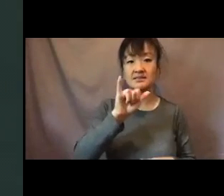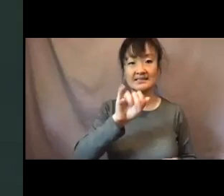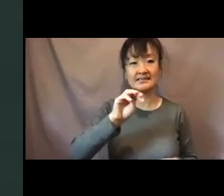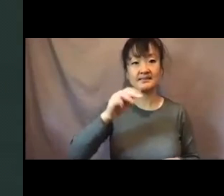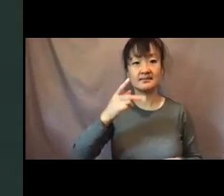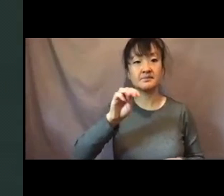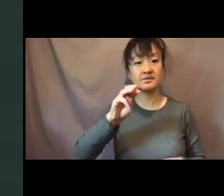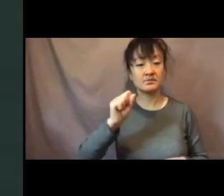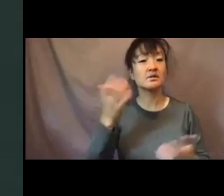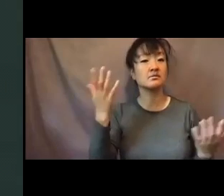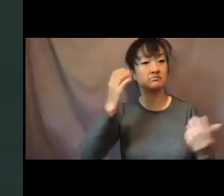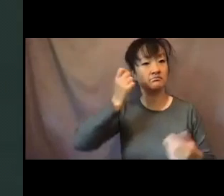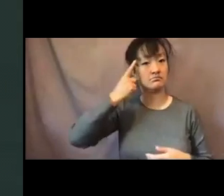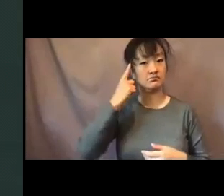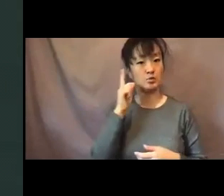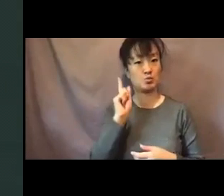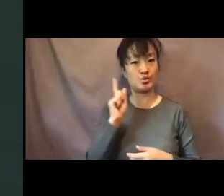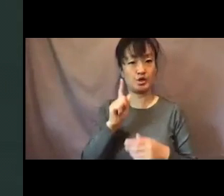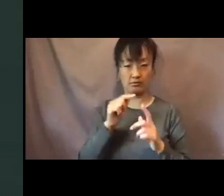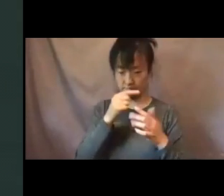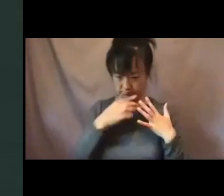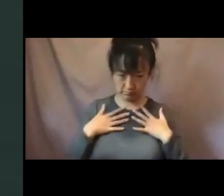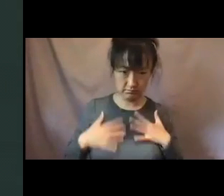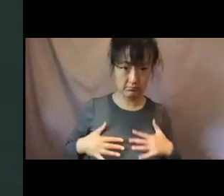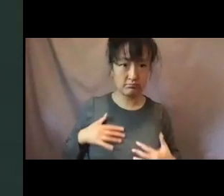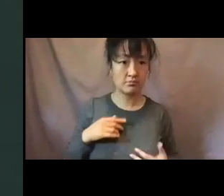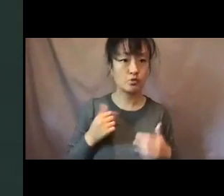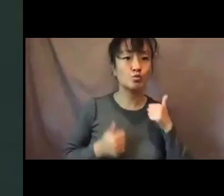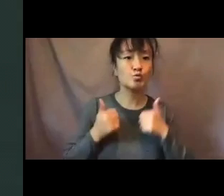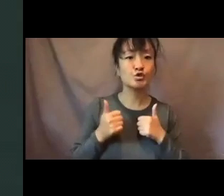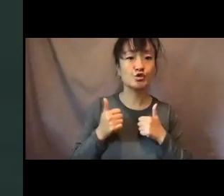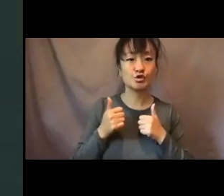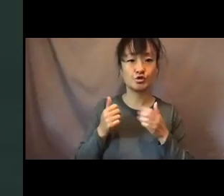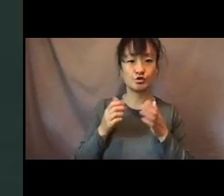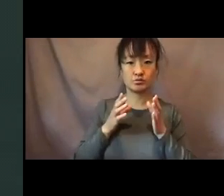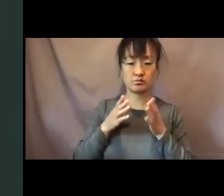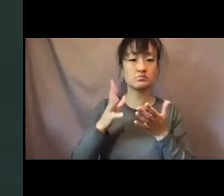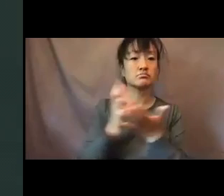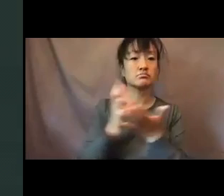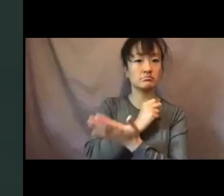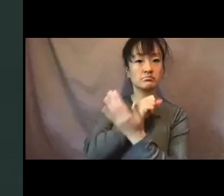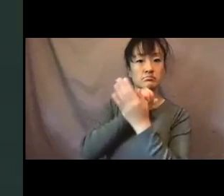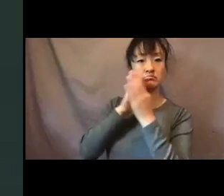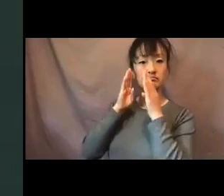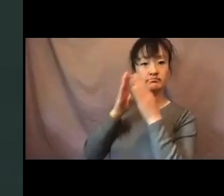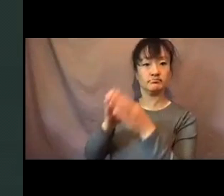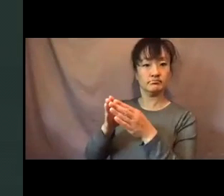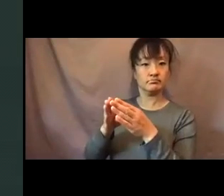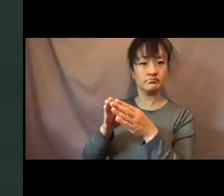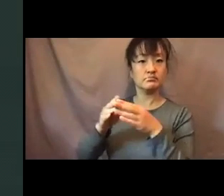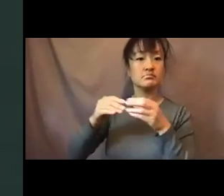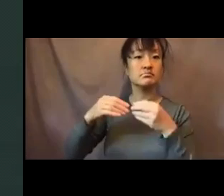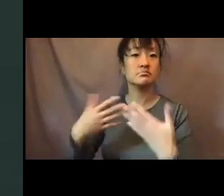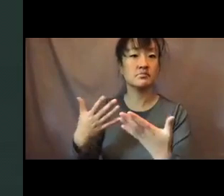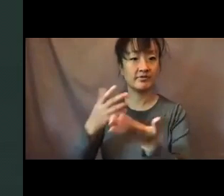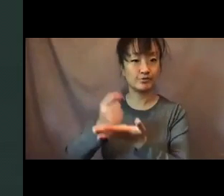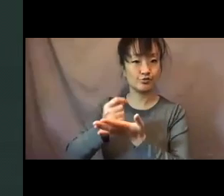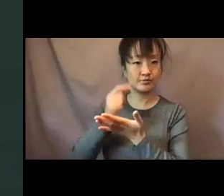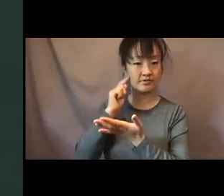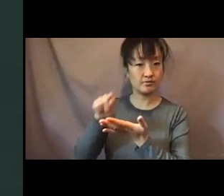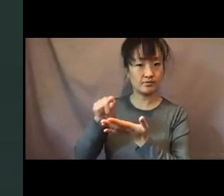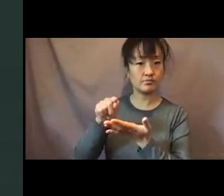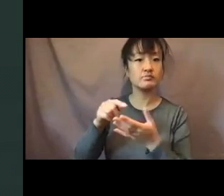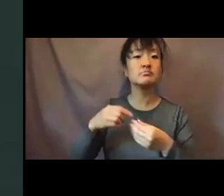what channel is being affected. What channel can we leverage in order to offer treatment, in order to